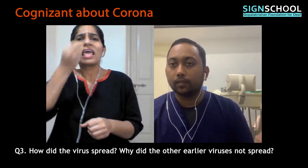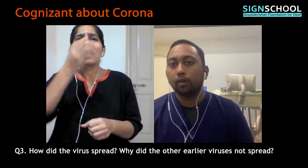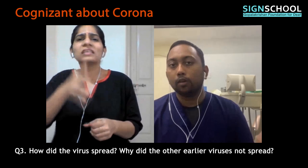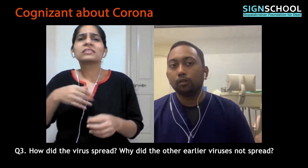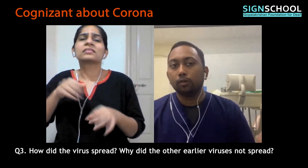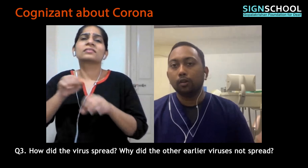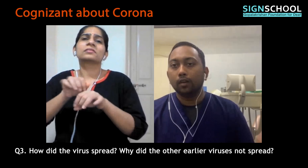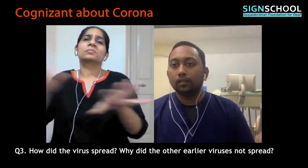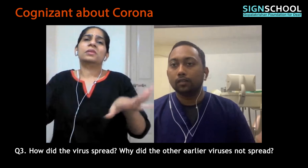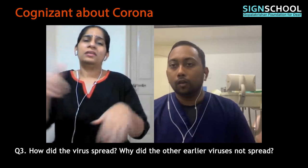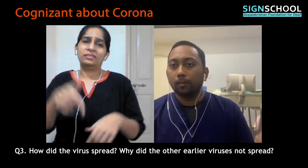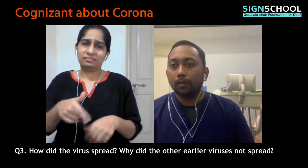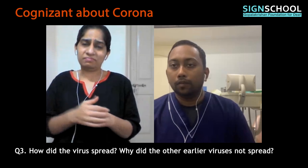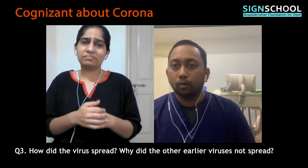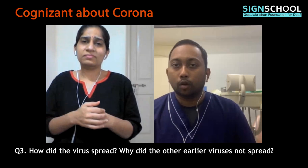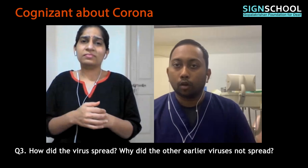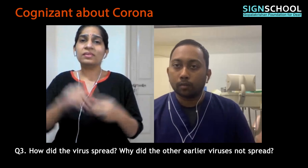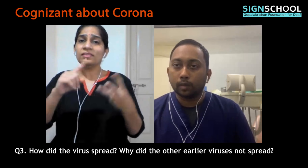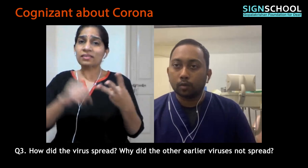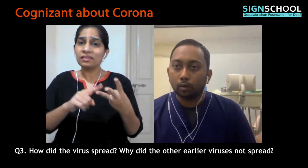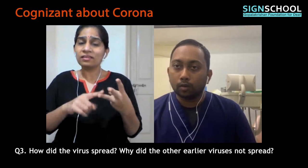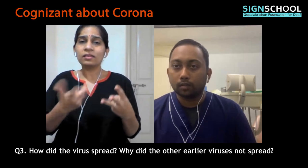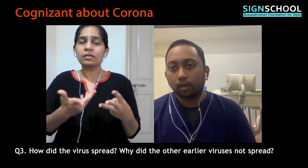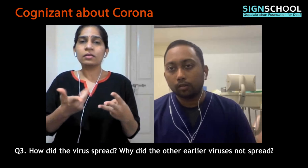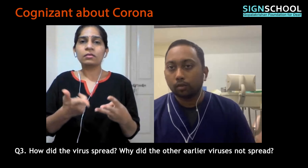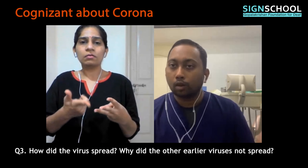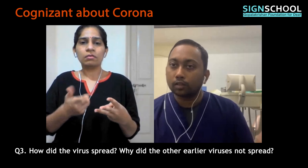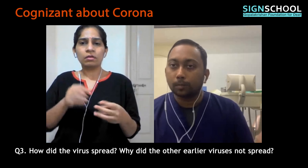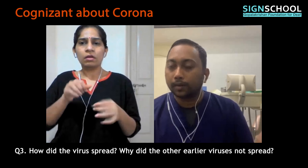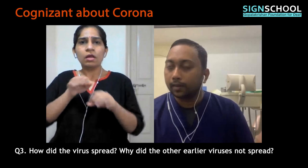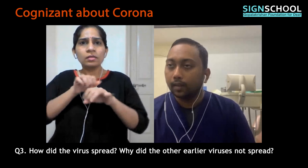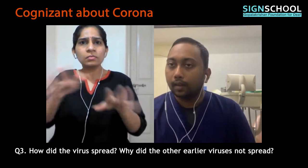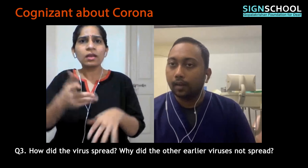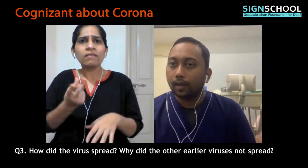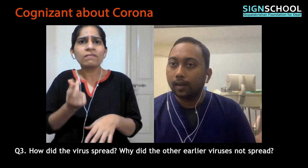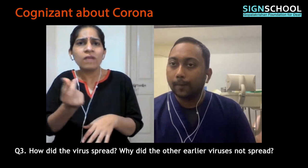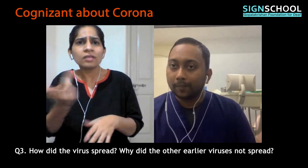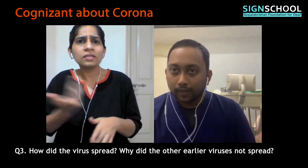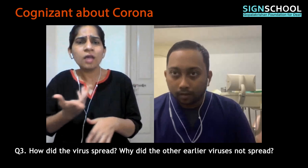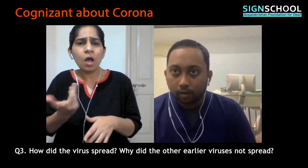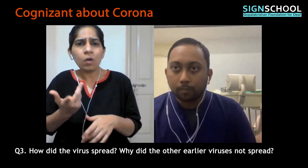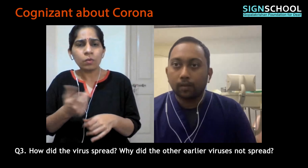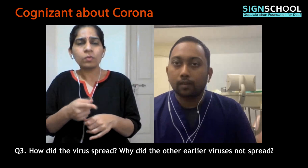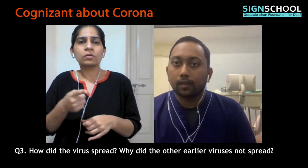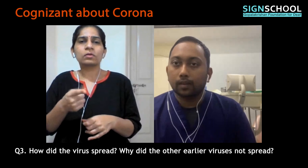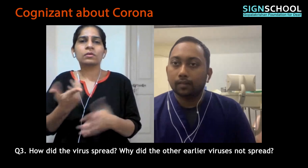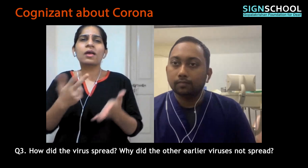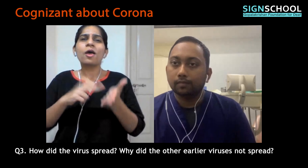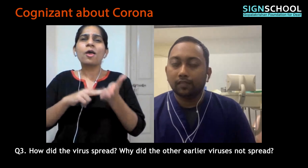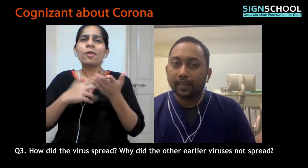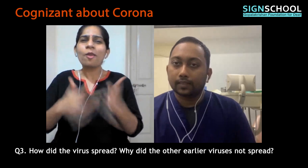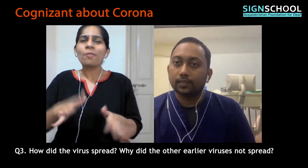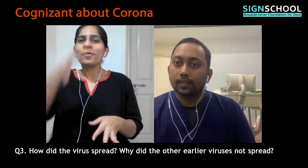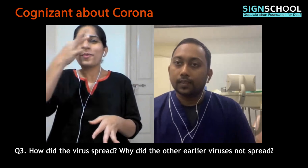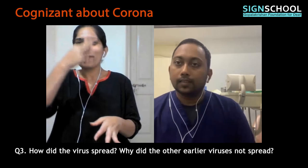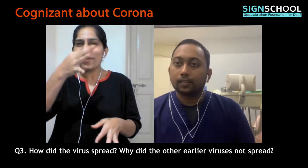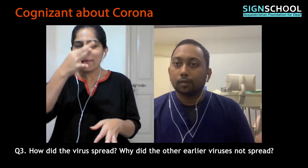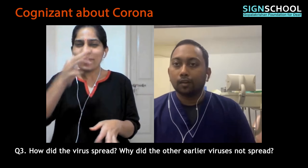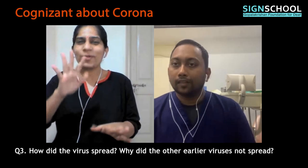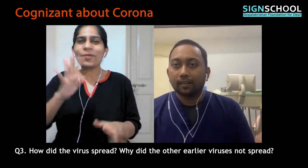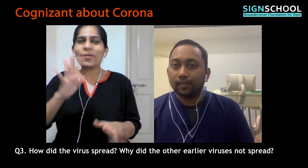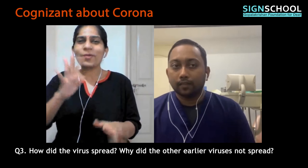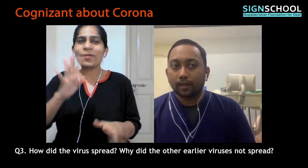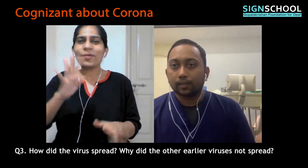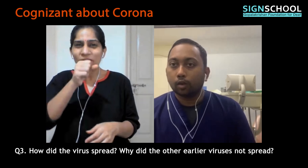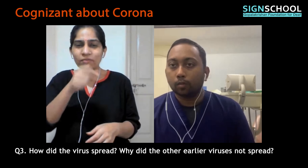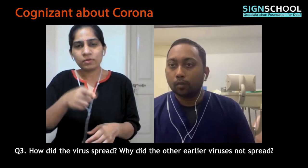of the virus. Also, this normal flu or normal cold is also caused by normal virus. That's